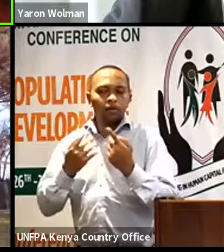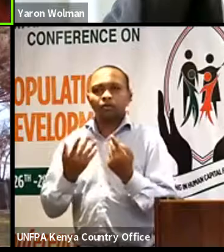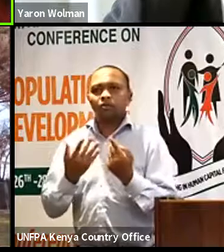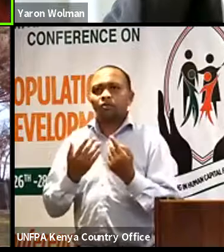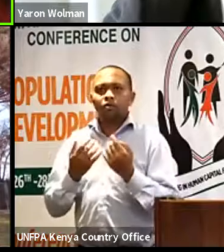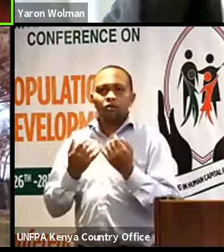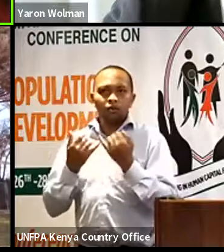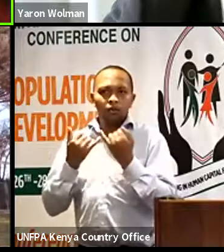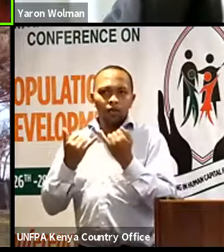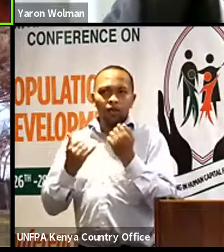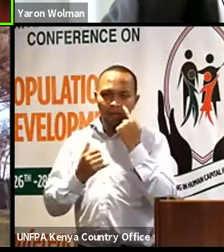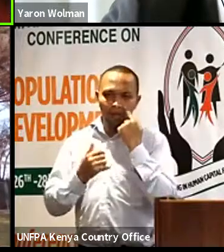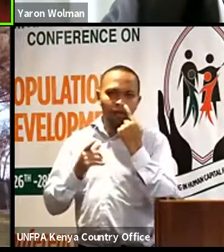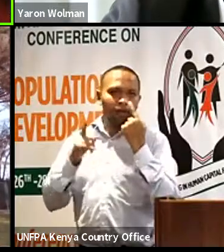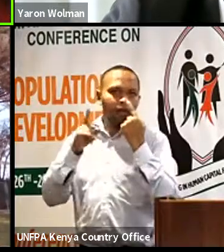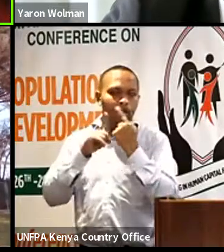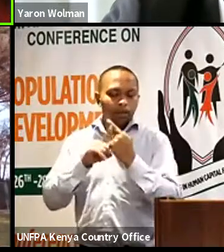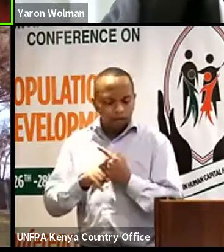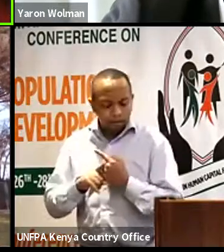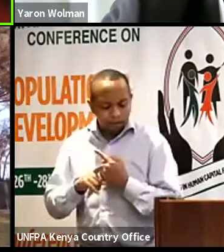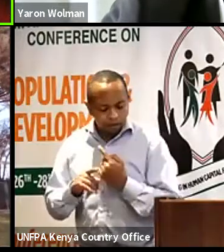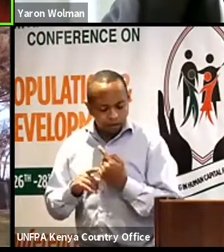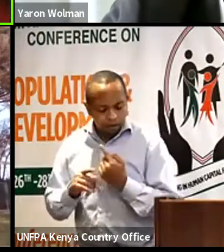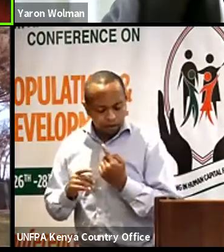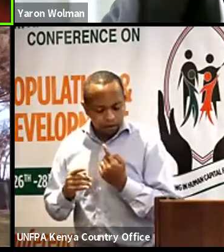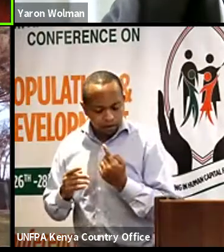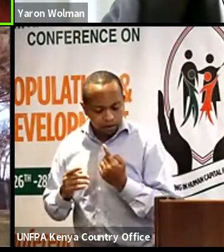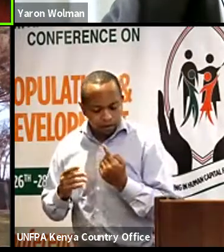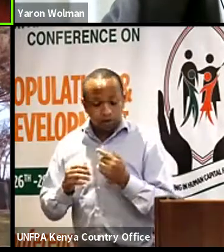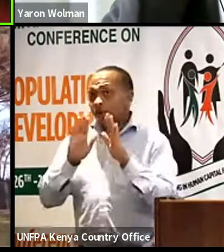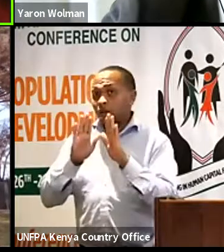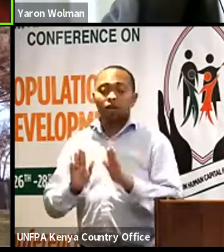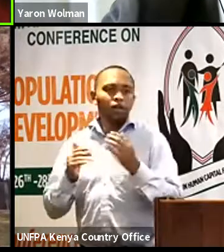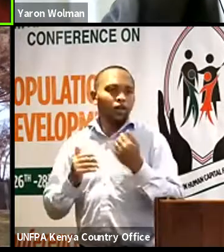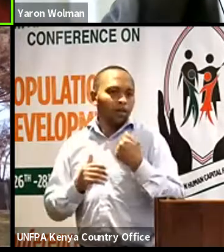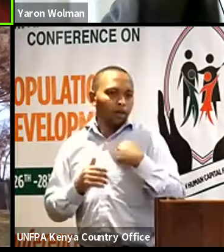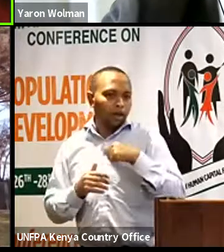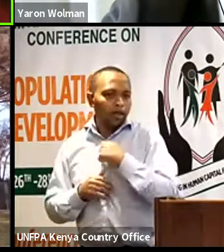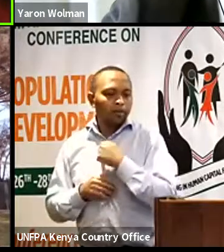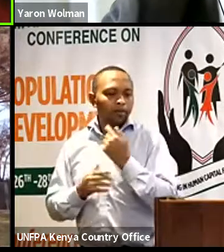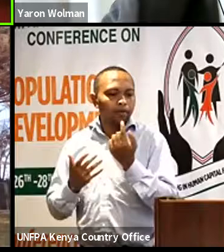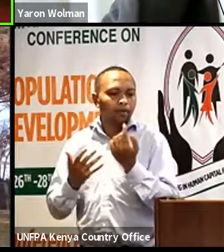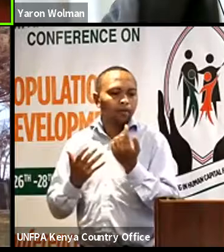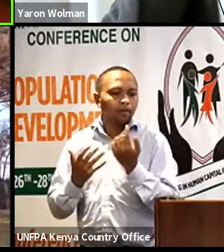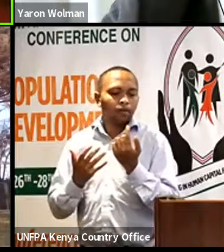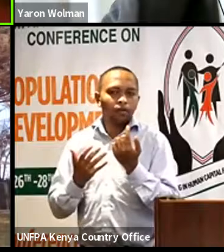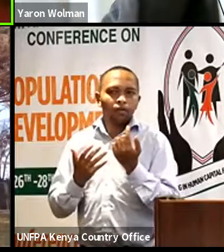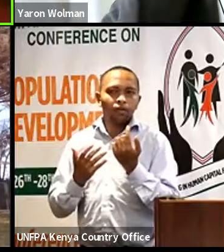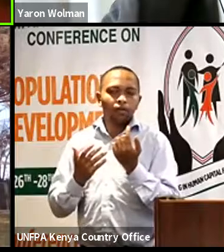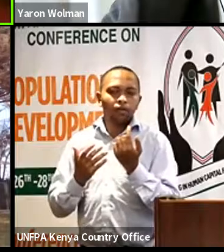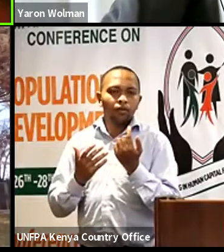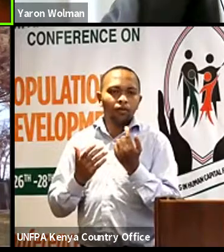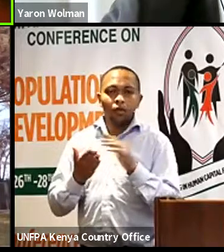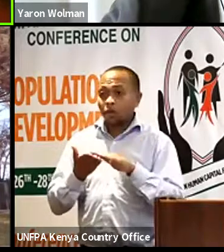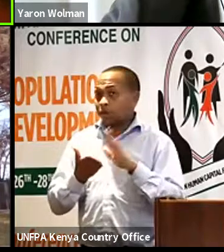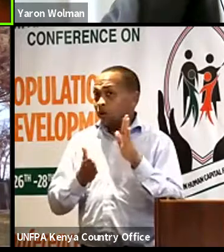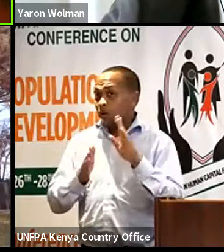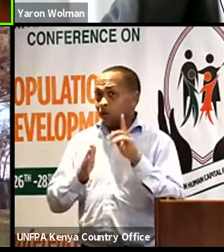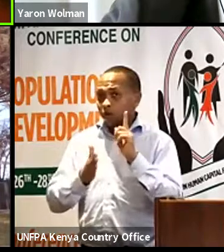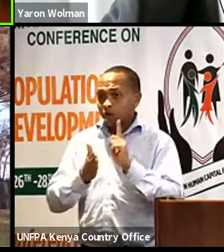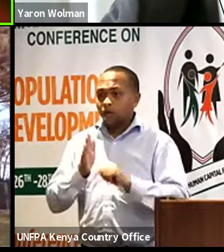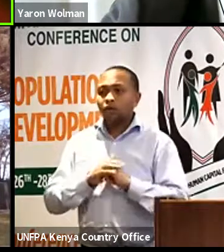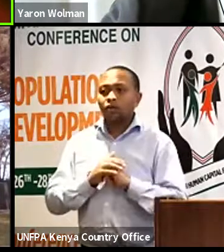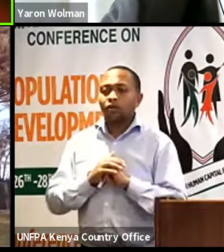which I think will be extremely important for us. And then more important from Dr. Raola will be